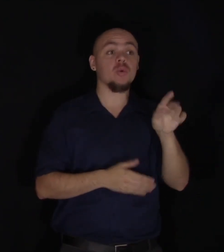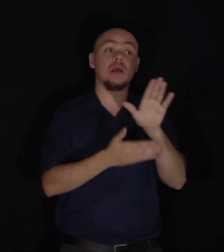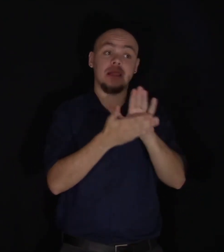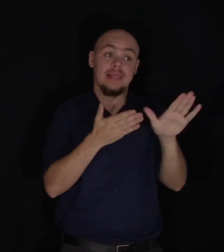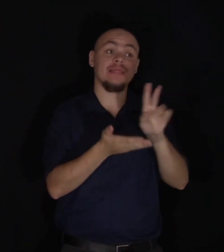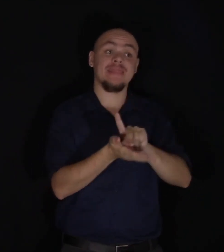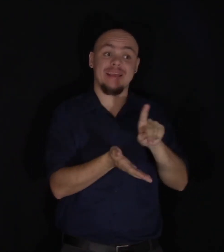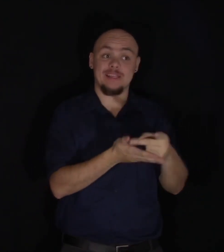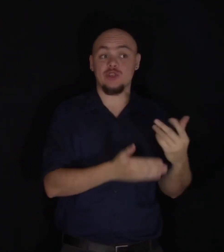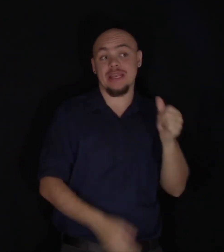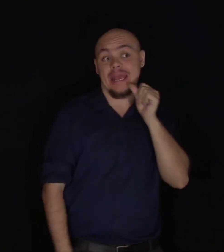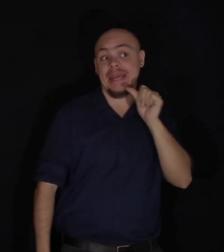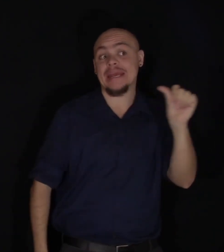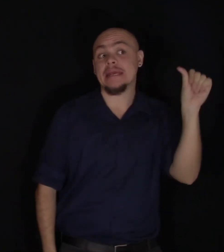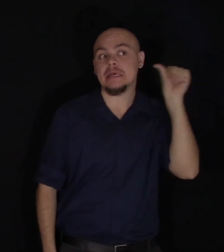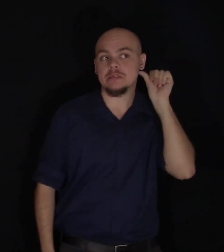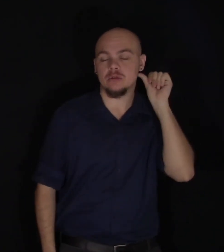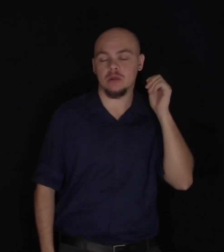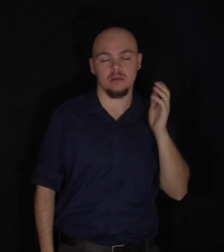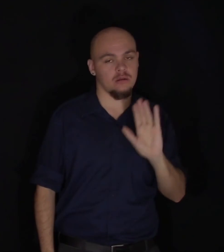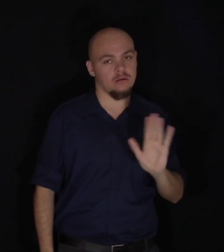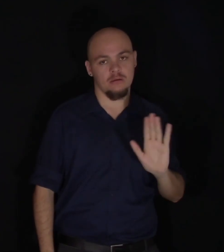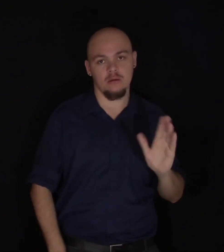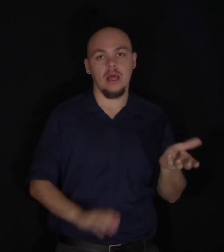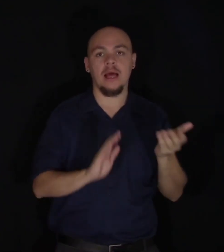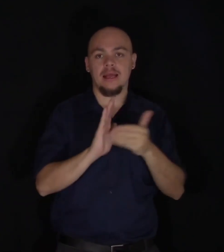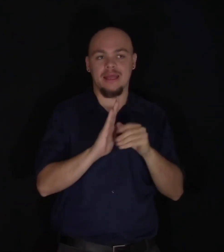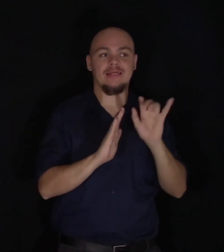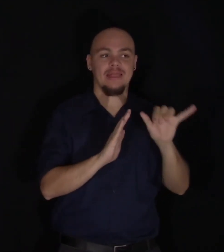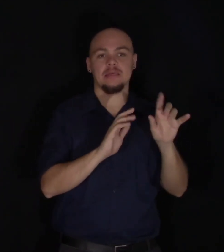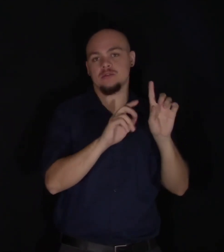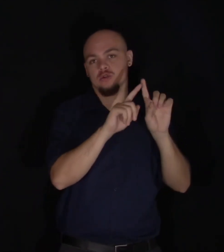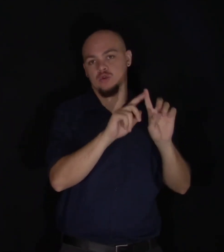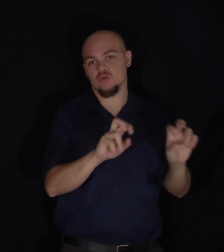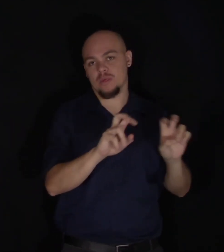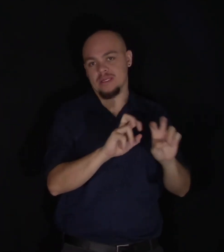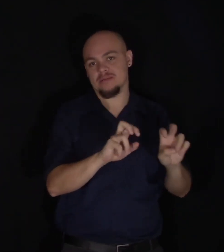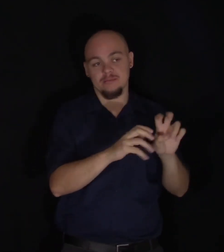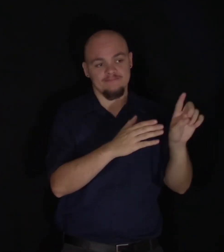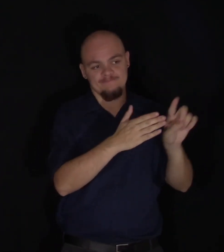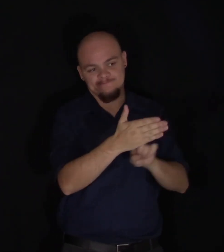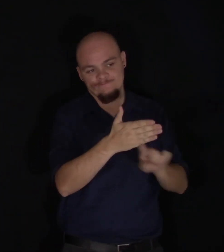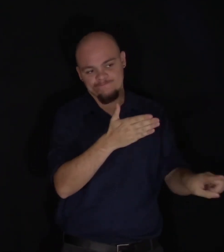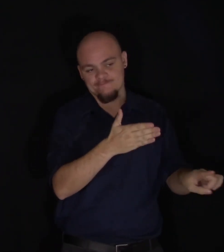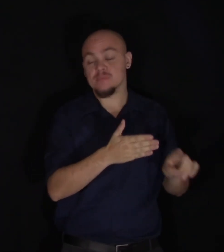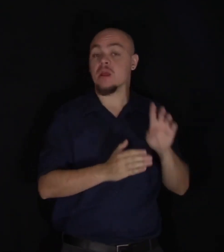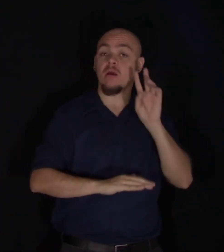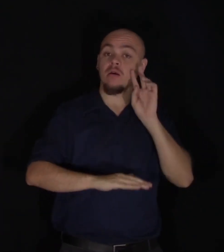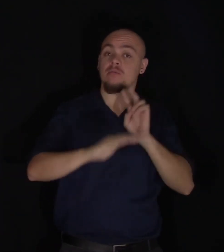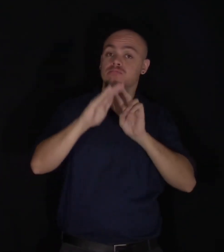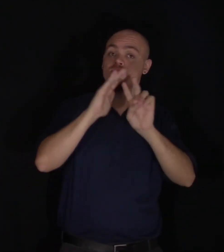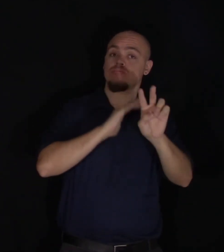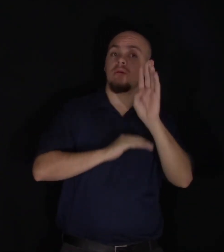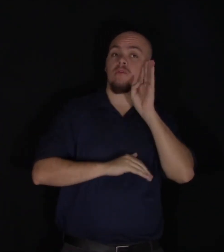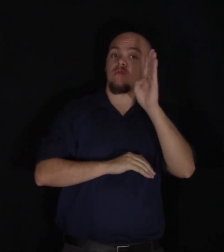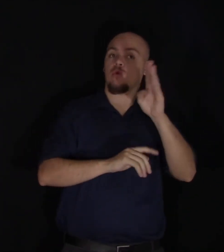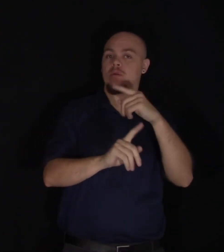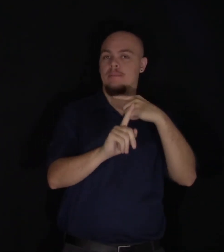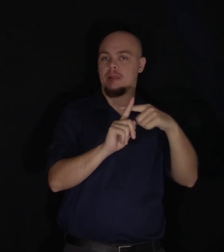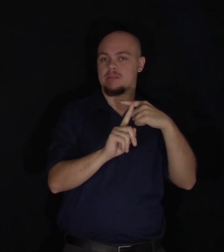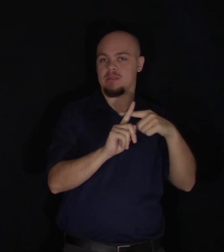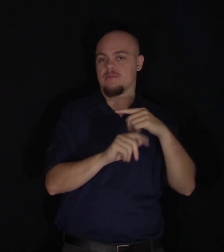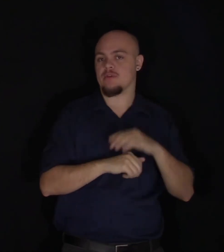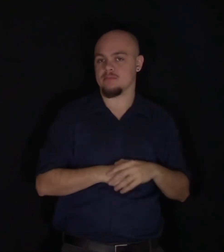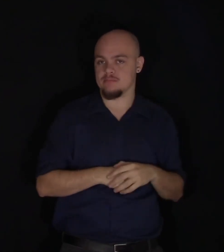yesterday. Again, that's just criticism. Focus on moving forward and being positive. This is how